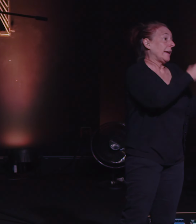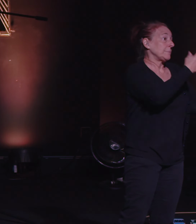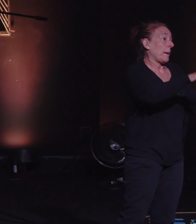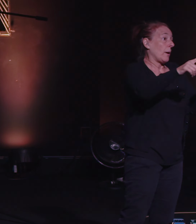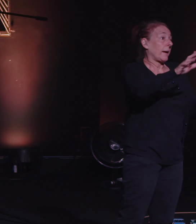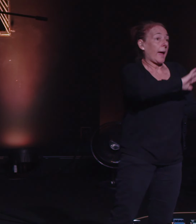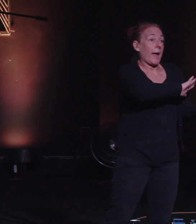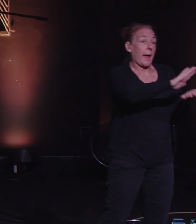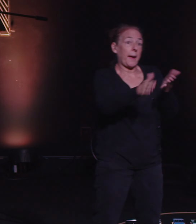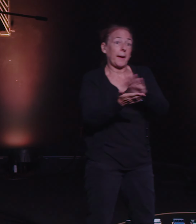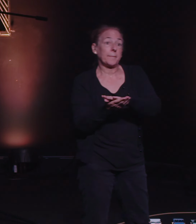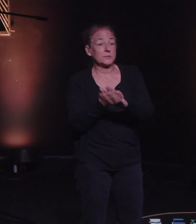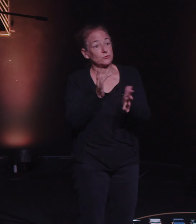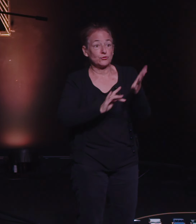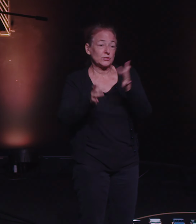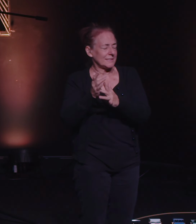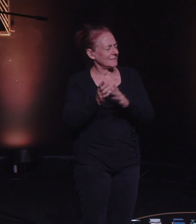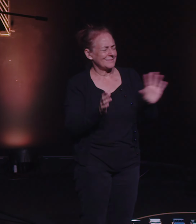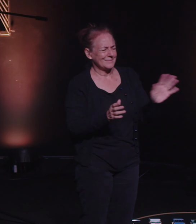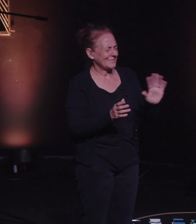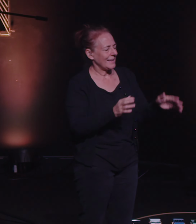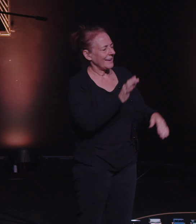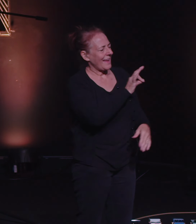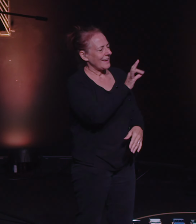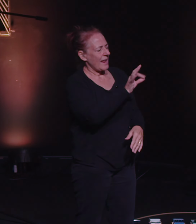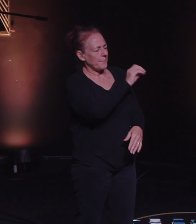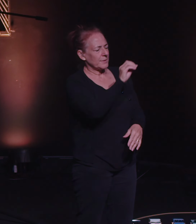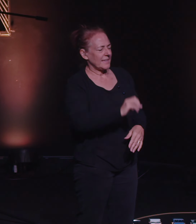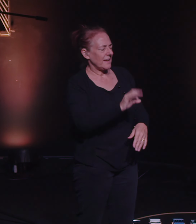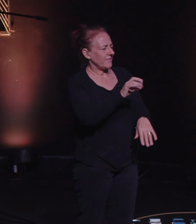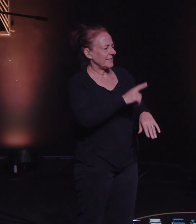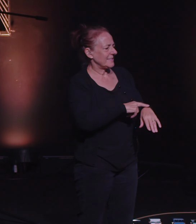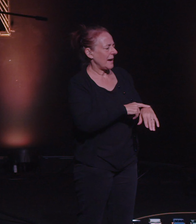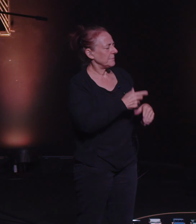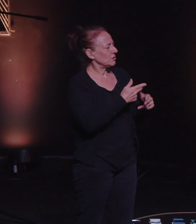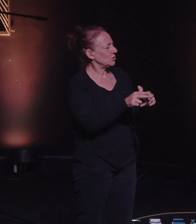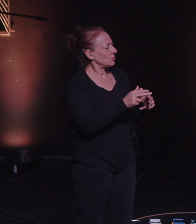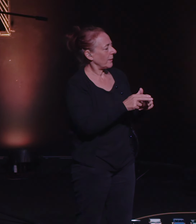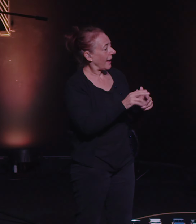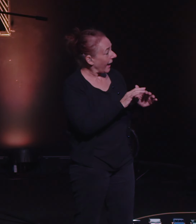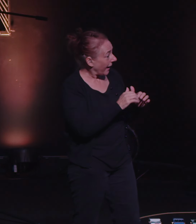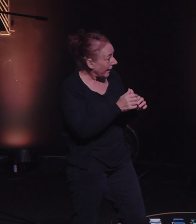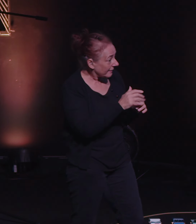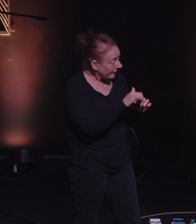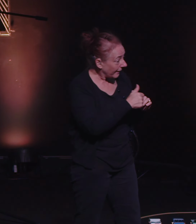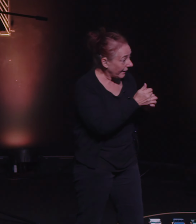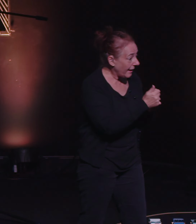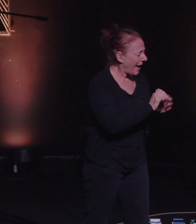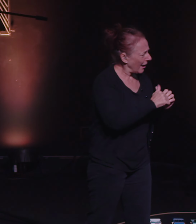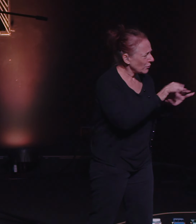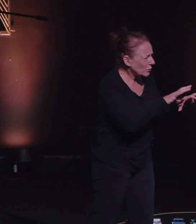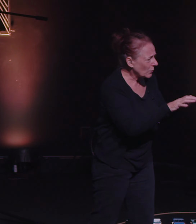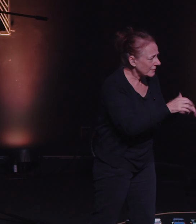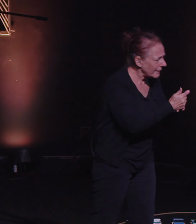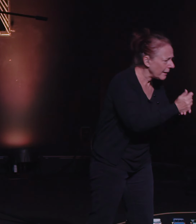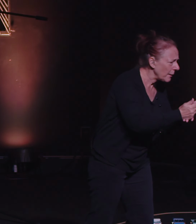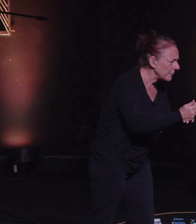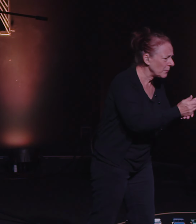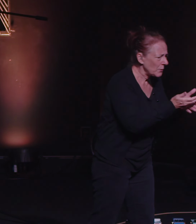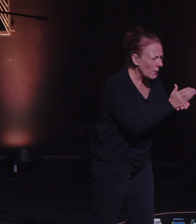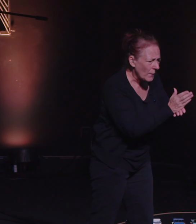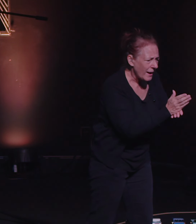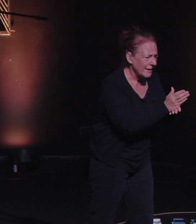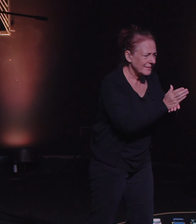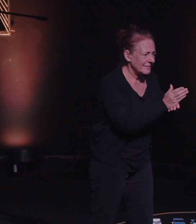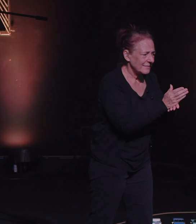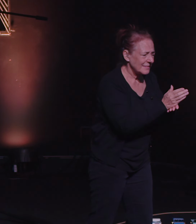came to Jesus. Most of the time, 99% of the time, it's not going to be like that. It's going to be a journey, a relationship that you build with people who are around